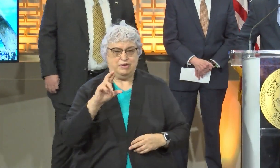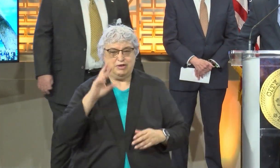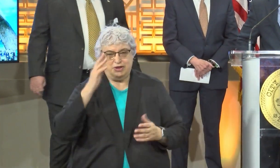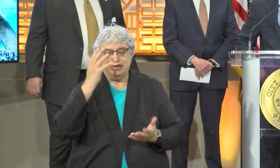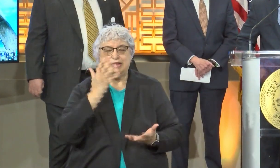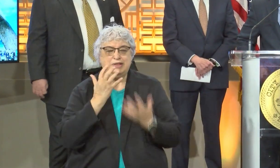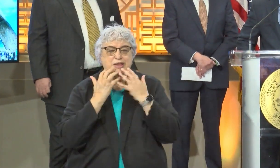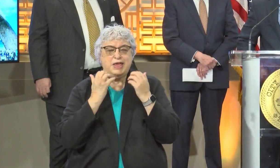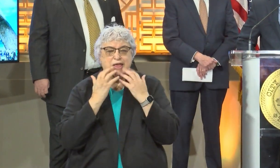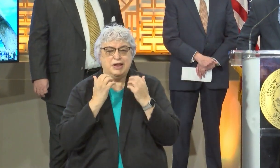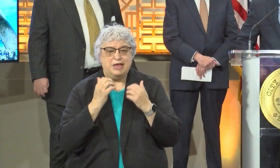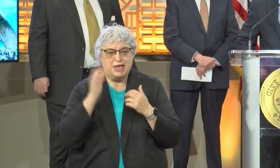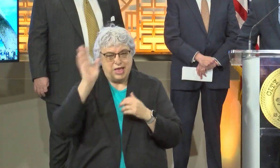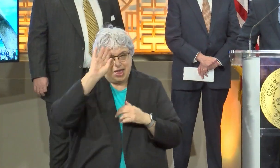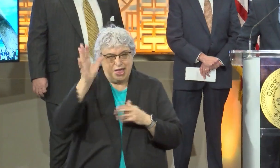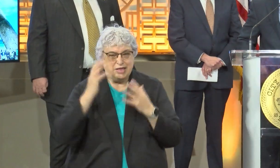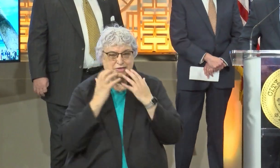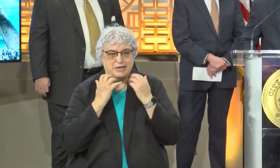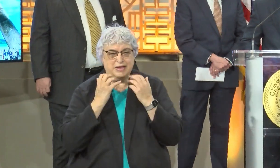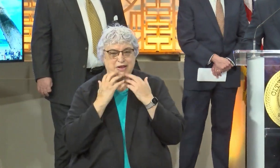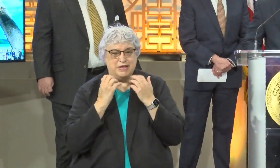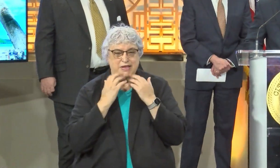Santa?